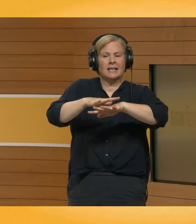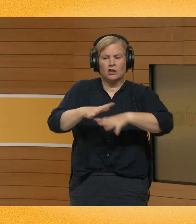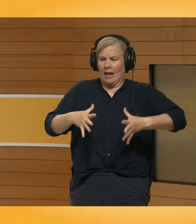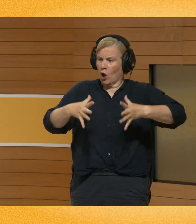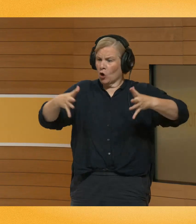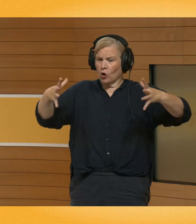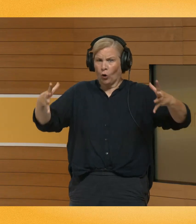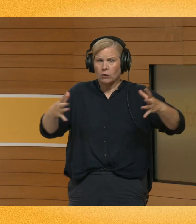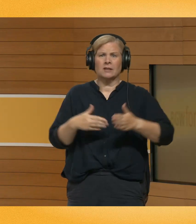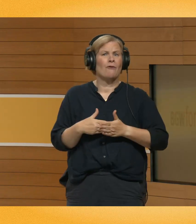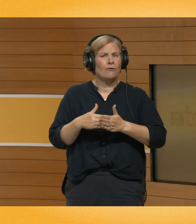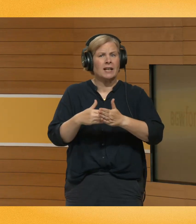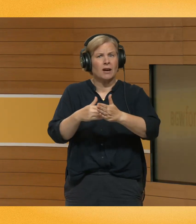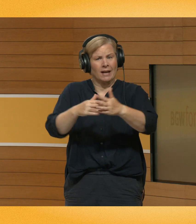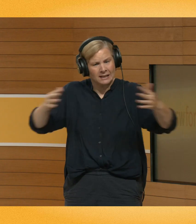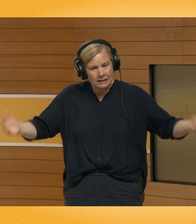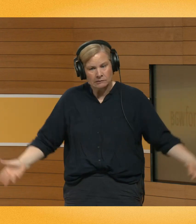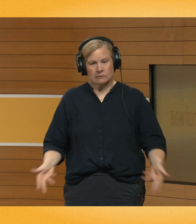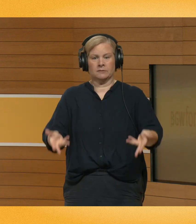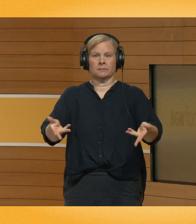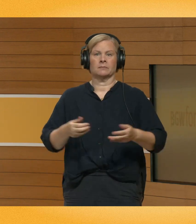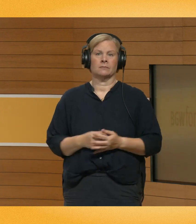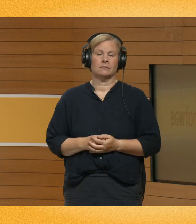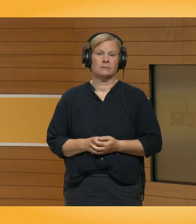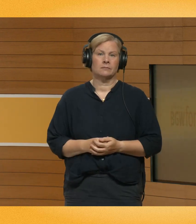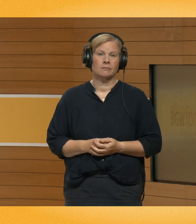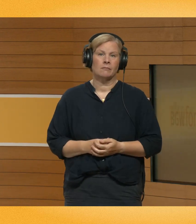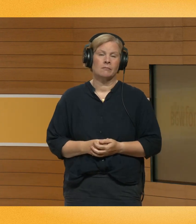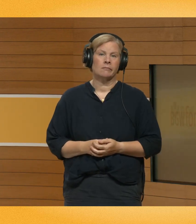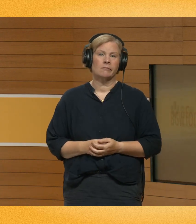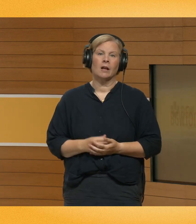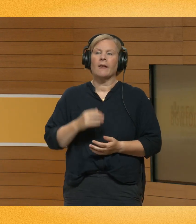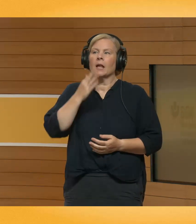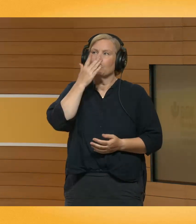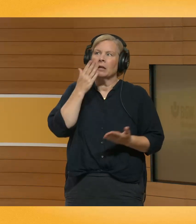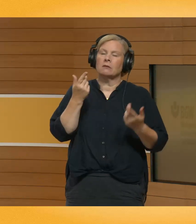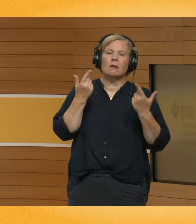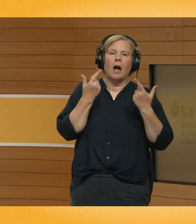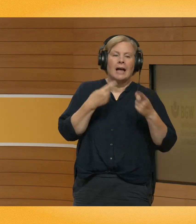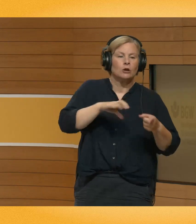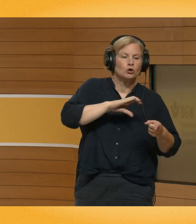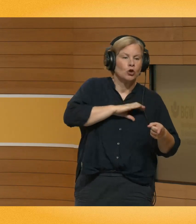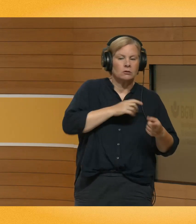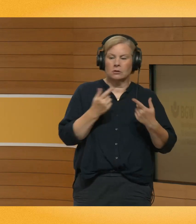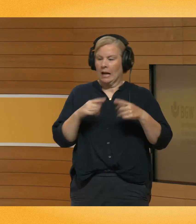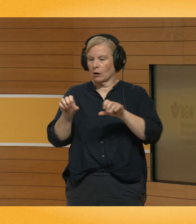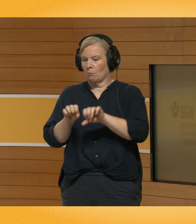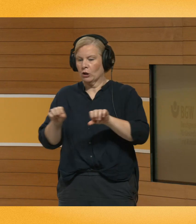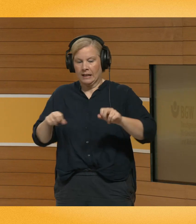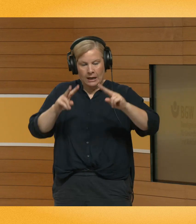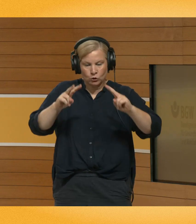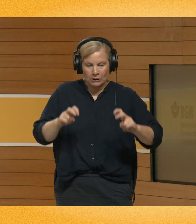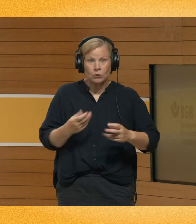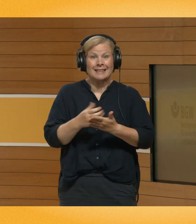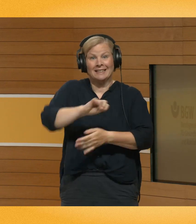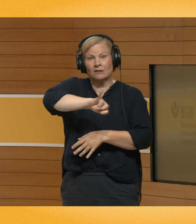other opportunities and options to really keep this project really alive, because it has a big